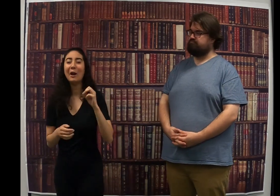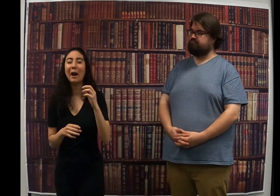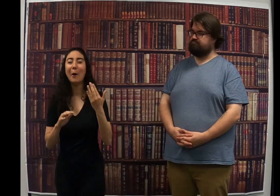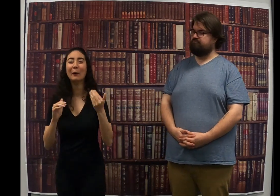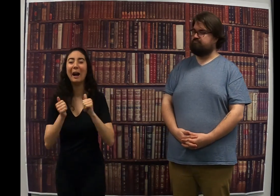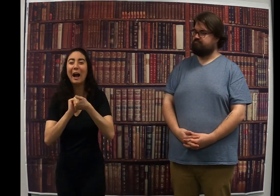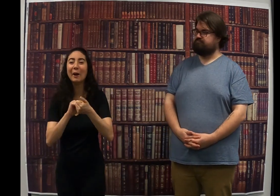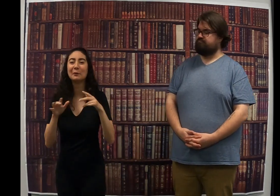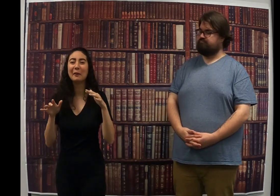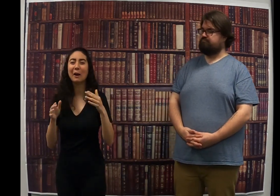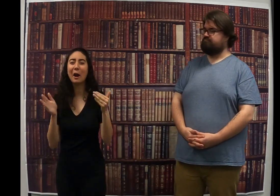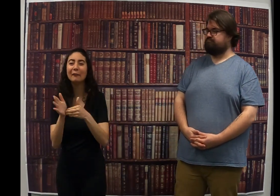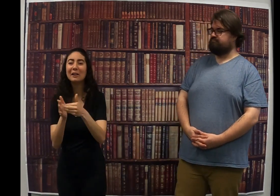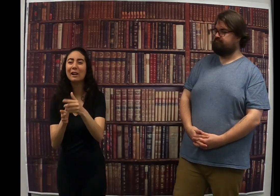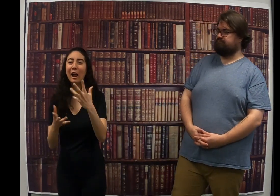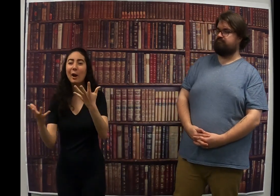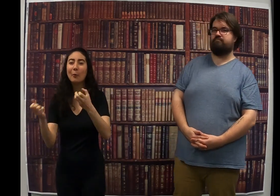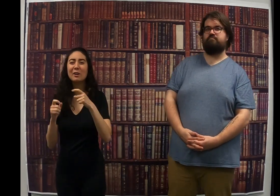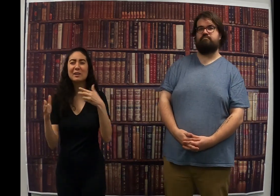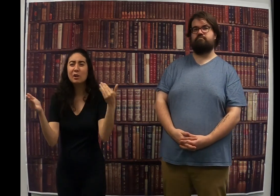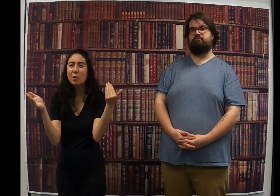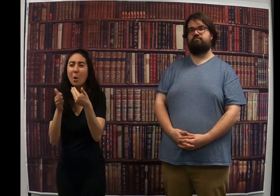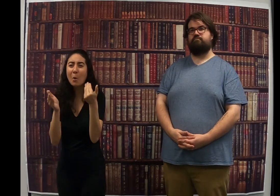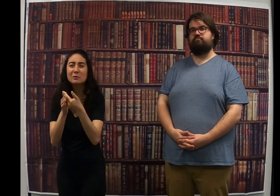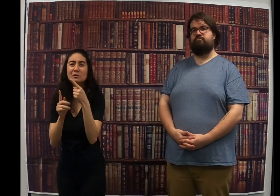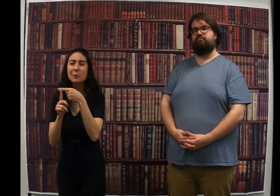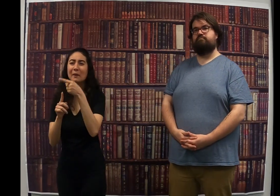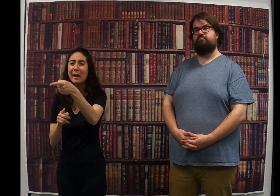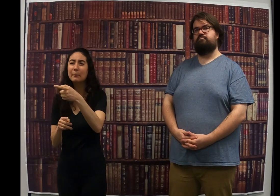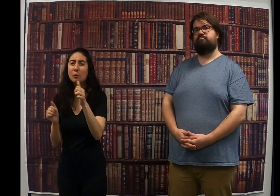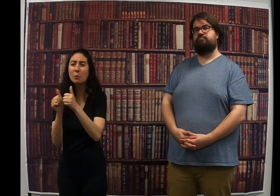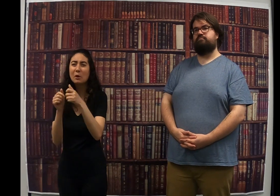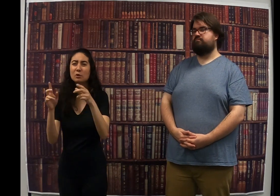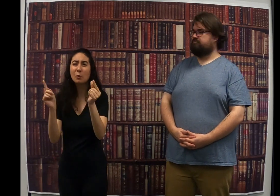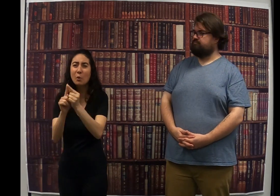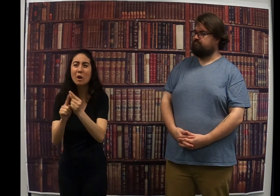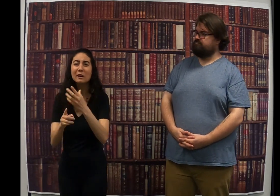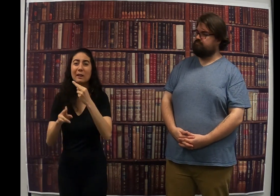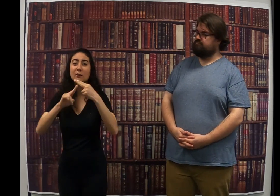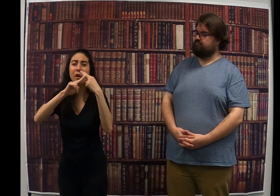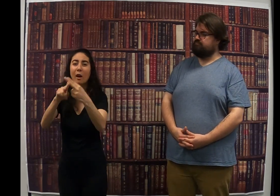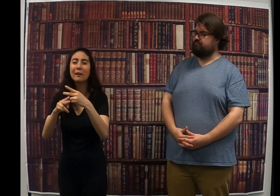"Oh, how often I wanted to get close to him with words and call him with sweet